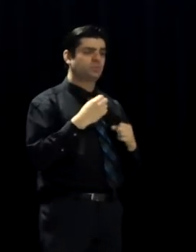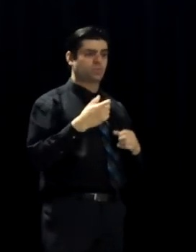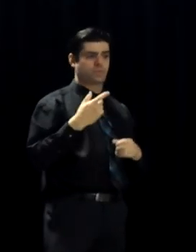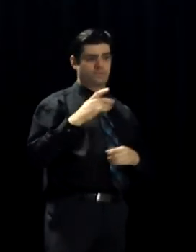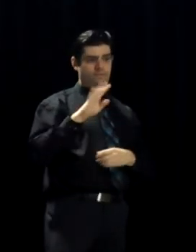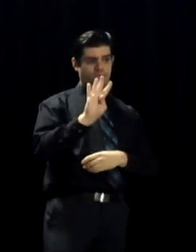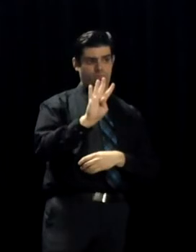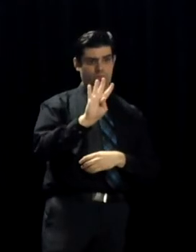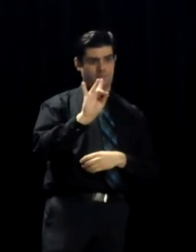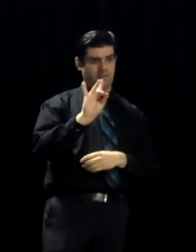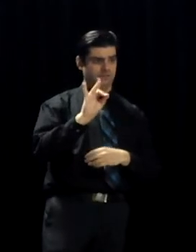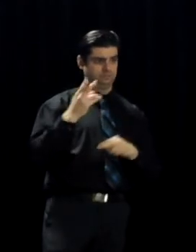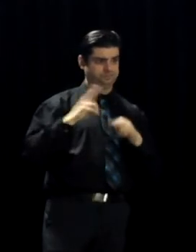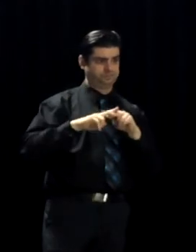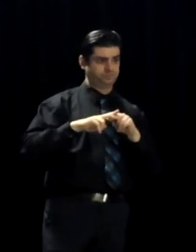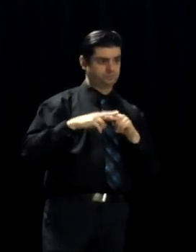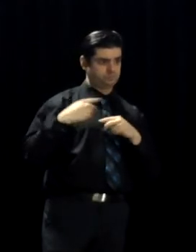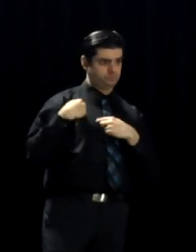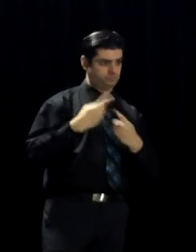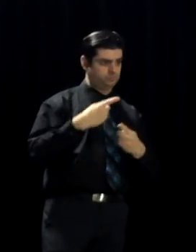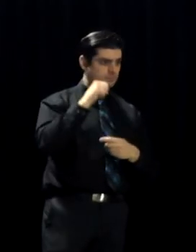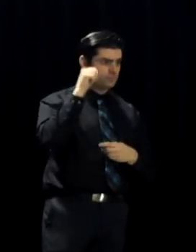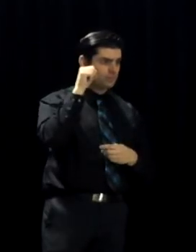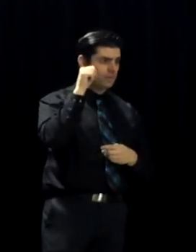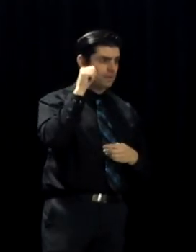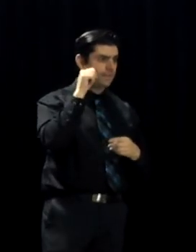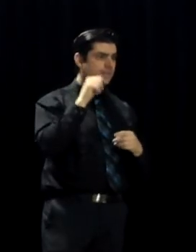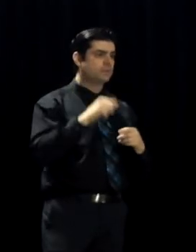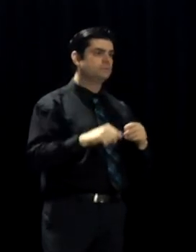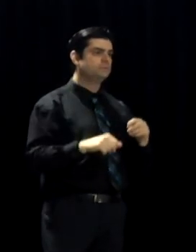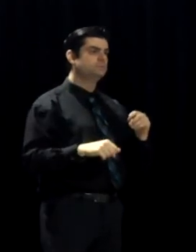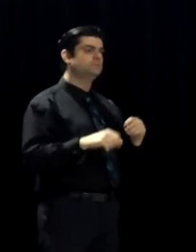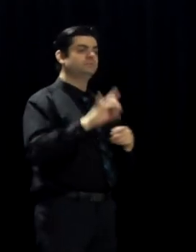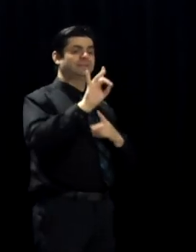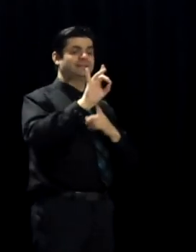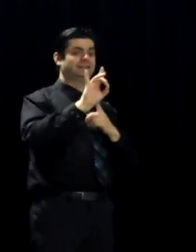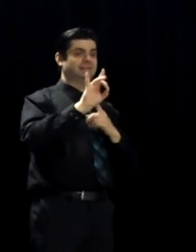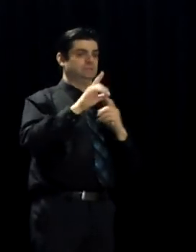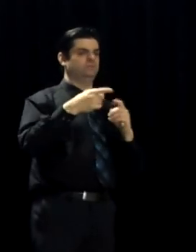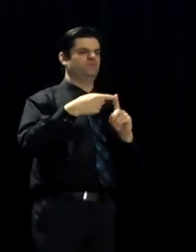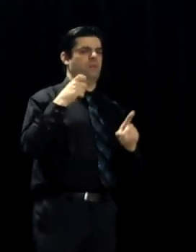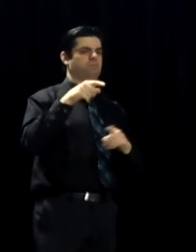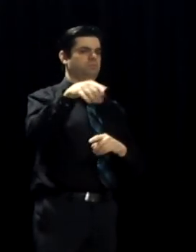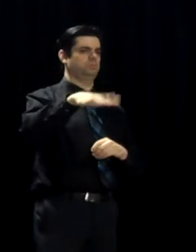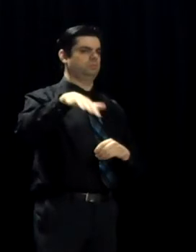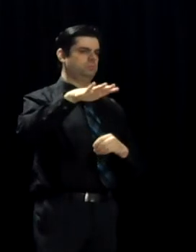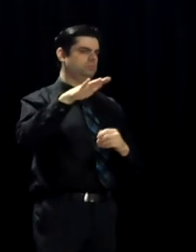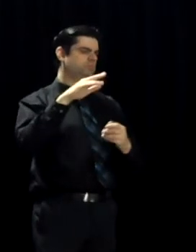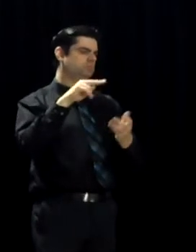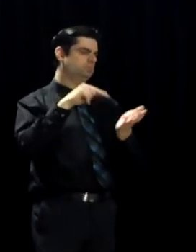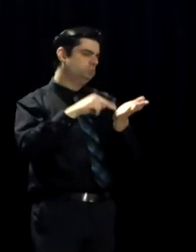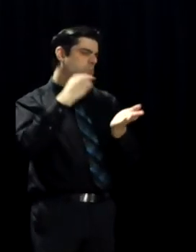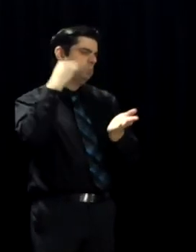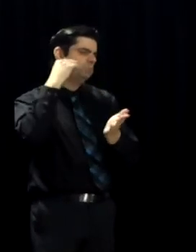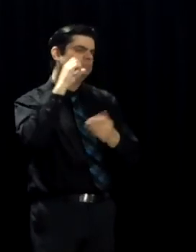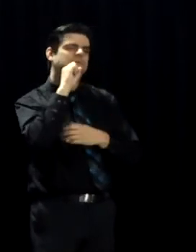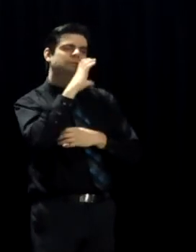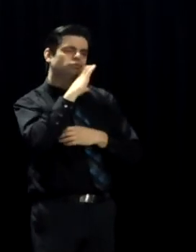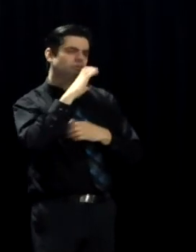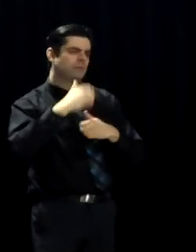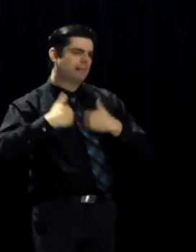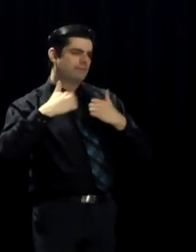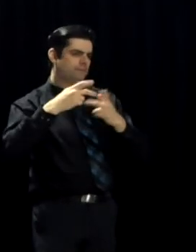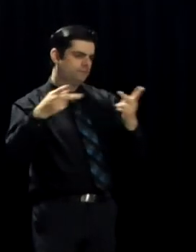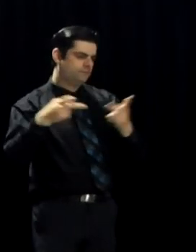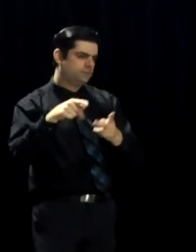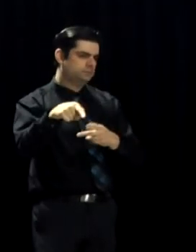senior living facilities. It's good. We want that number to be down, especially residents, because there's a